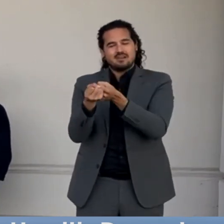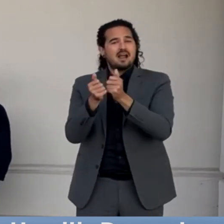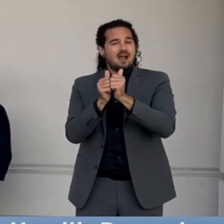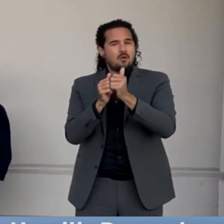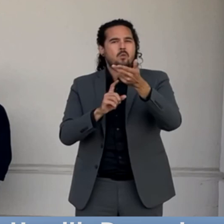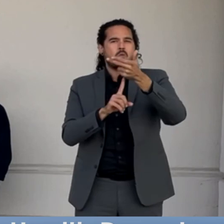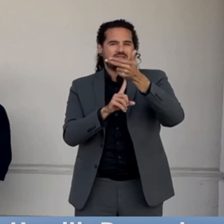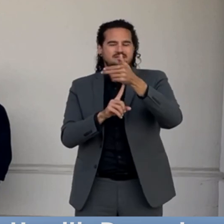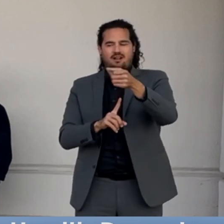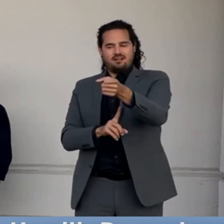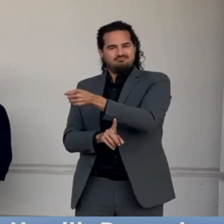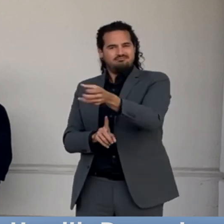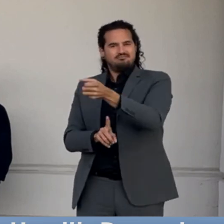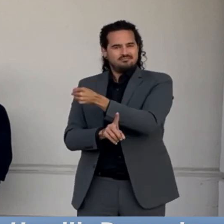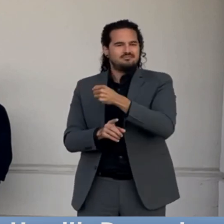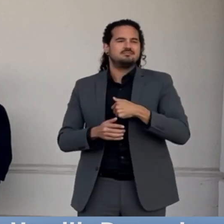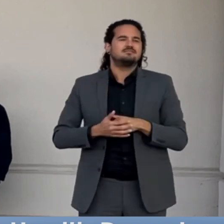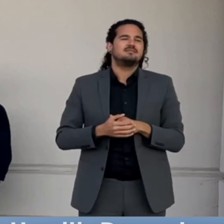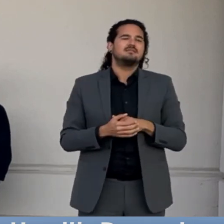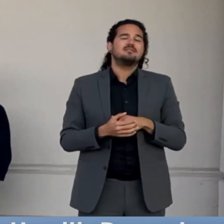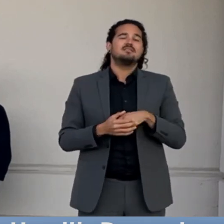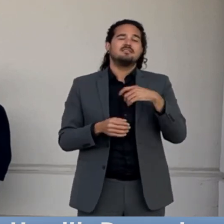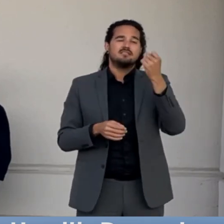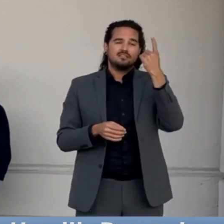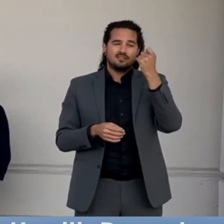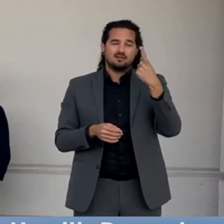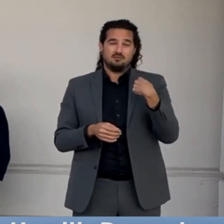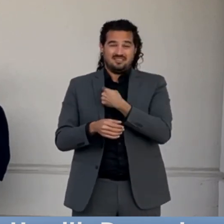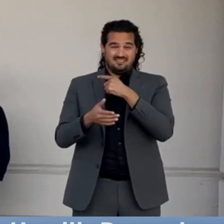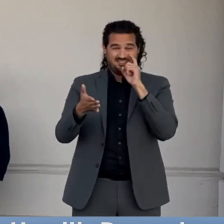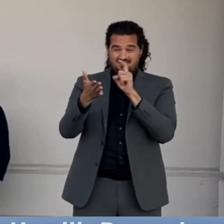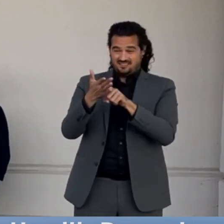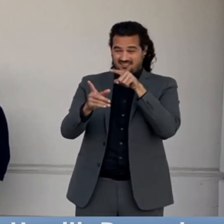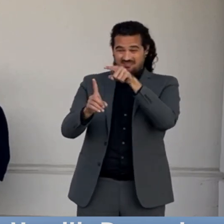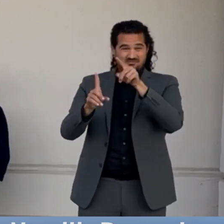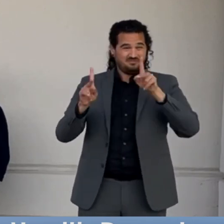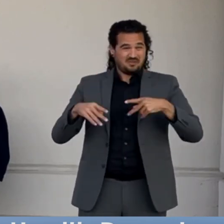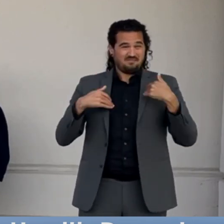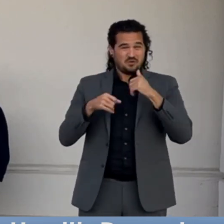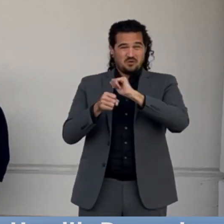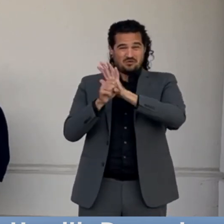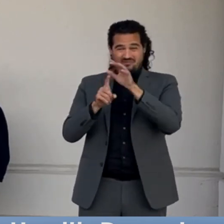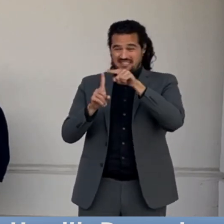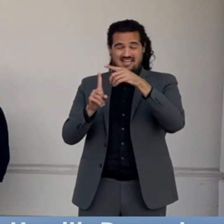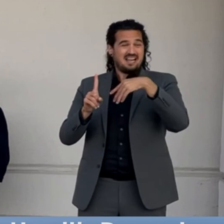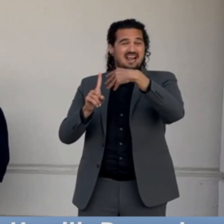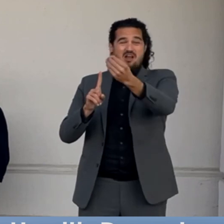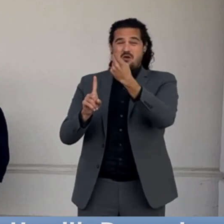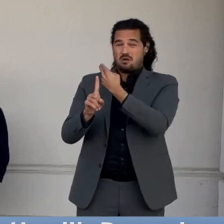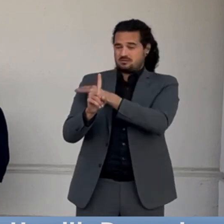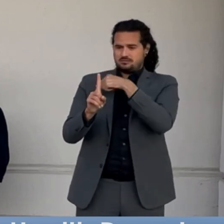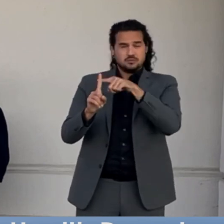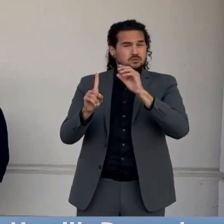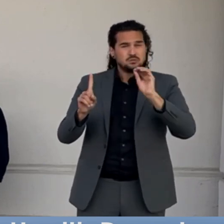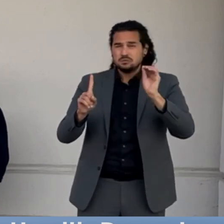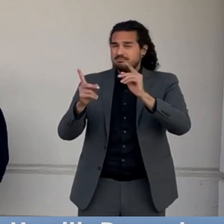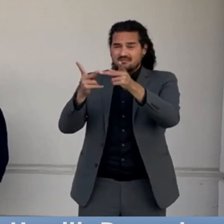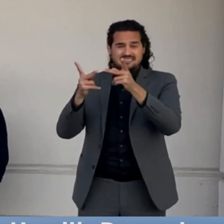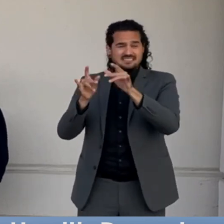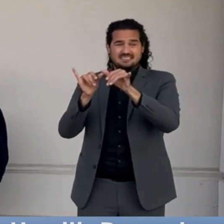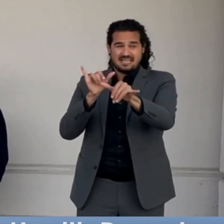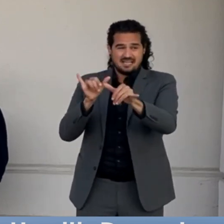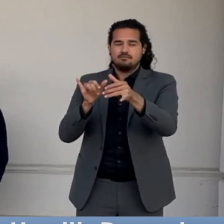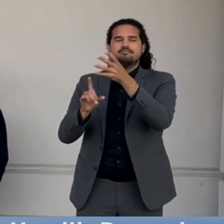they're sick and don't have a place to go. If they are leaving the hospital, get them to one of those hotel rooms as seamlessly as possible, or